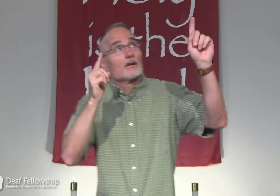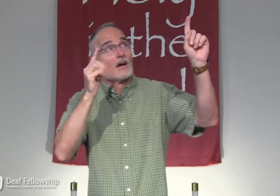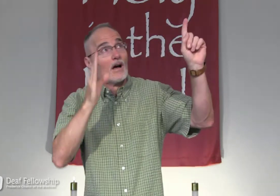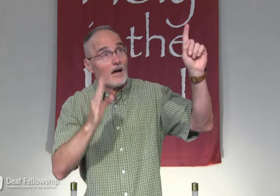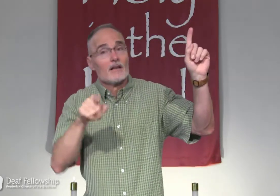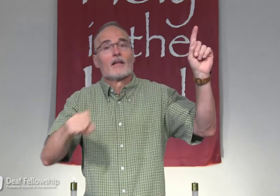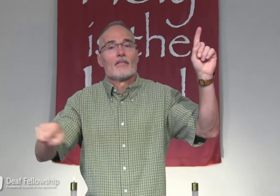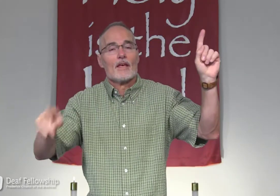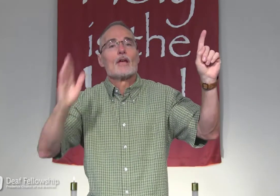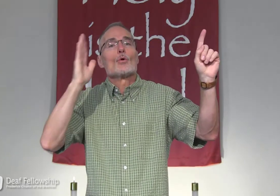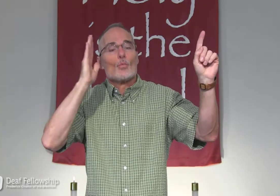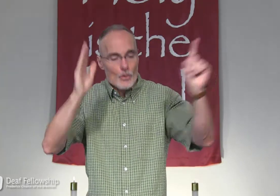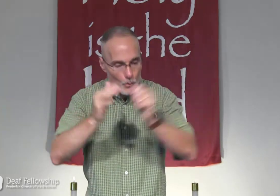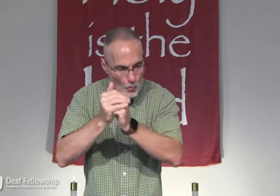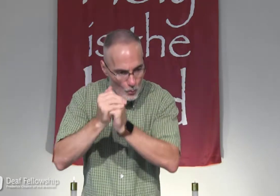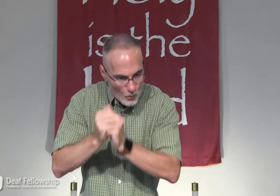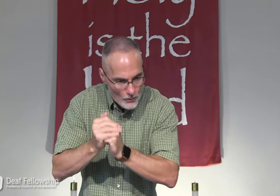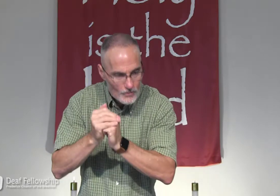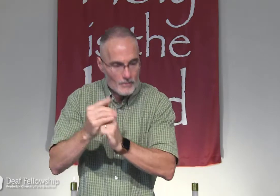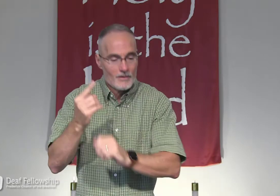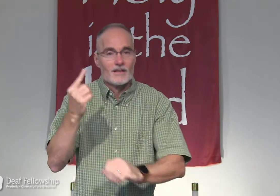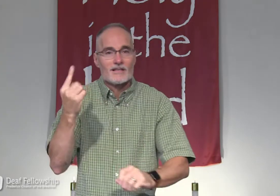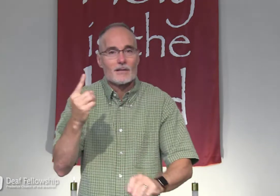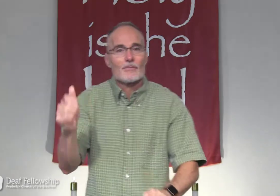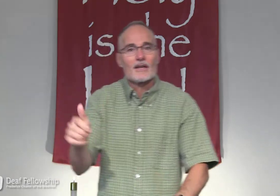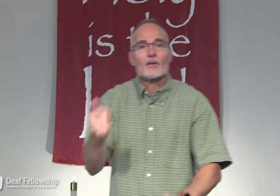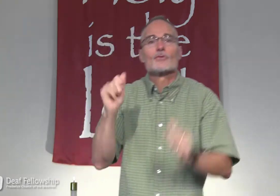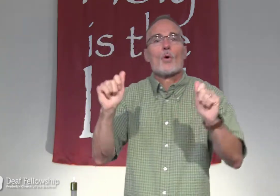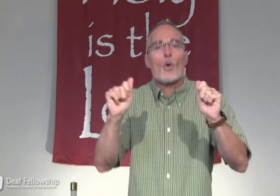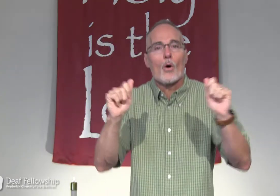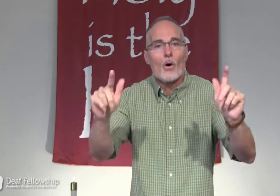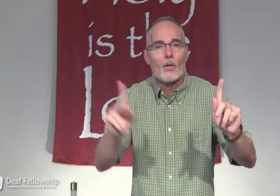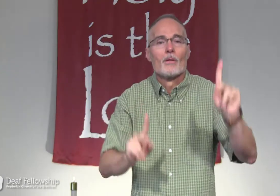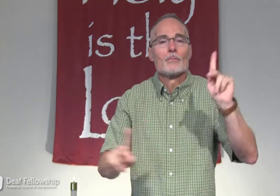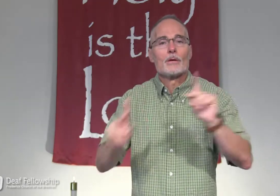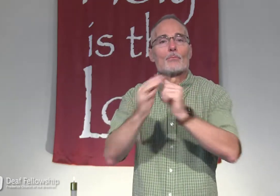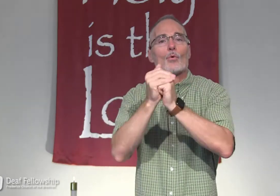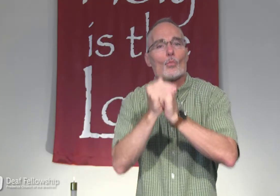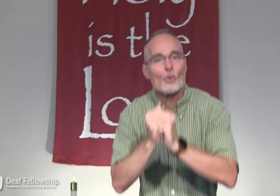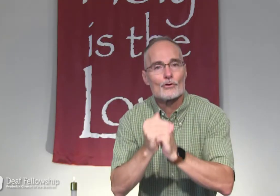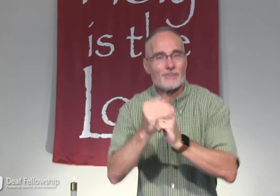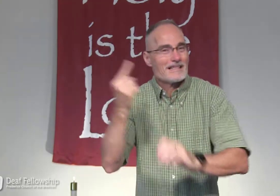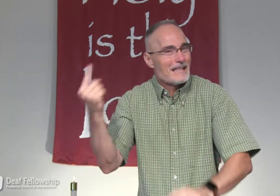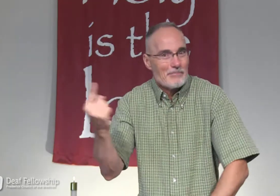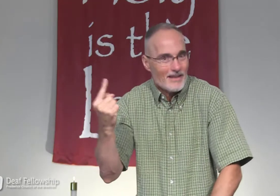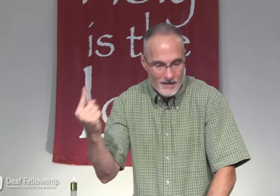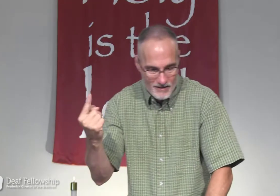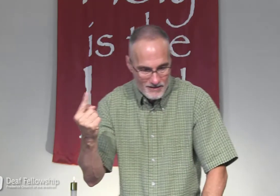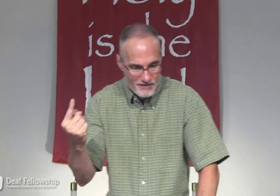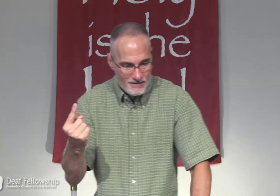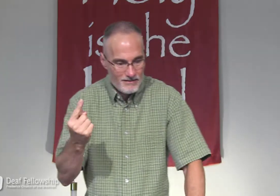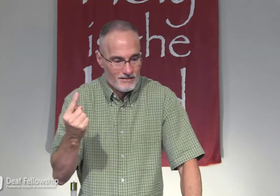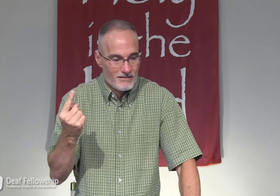Again, if they're not worshiping God, they will worship something else. All people worship